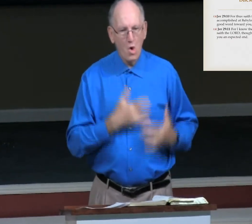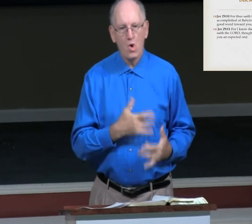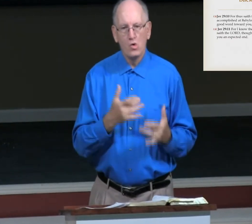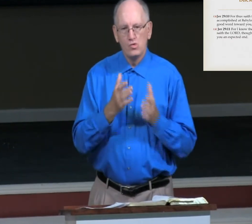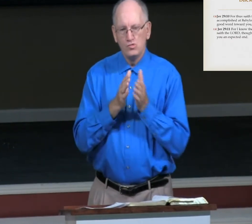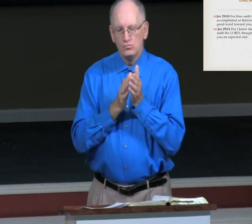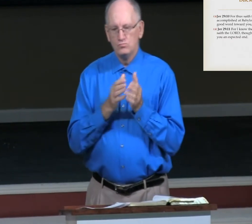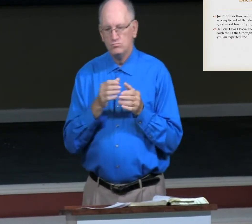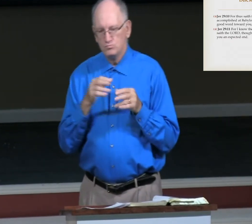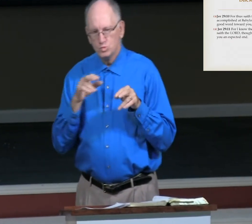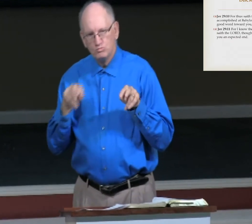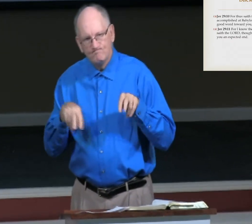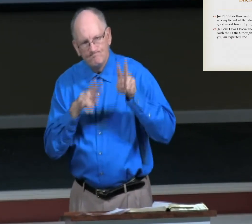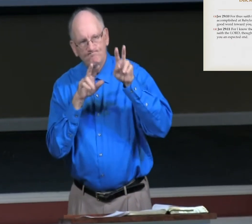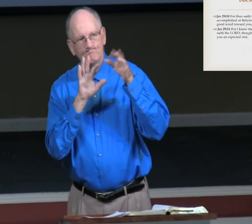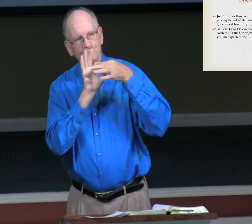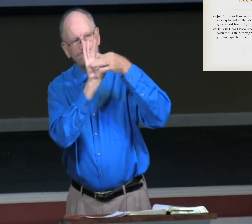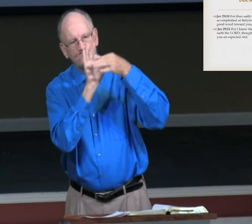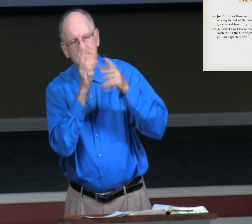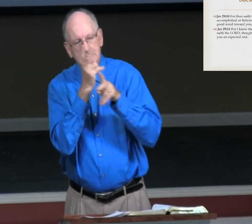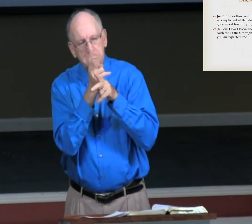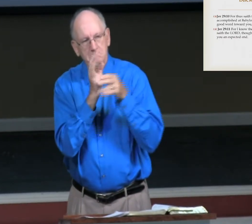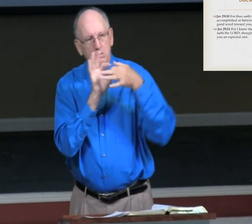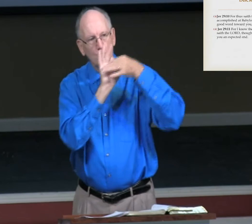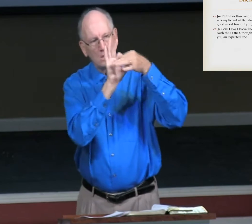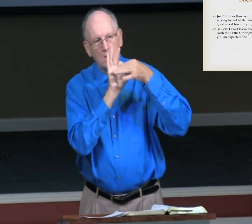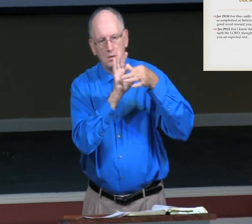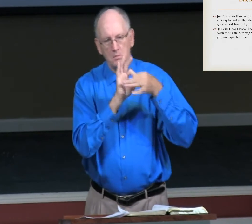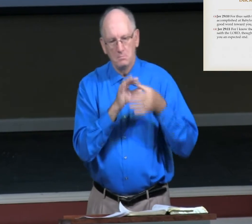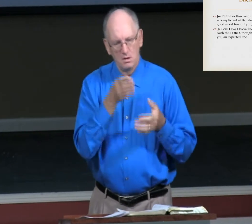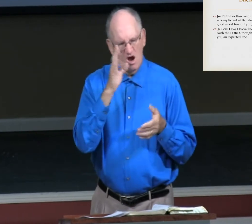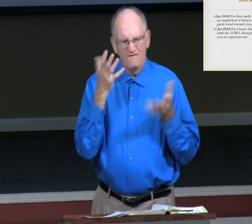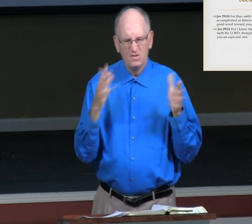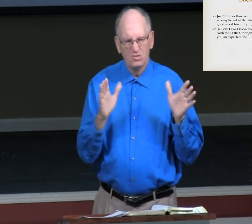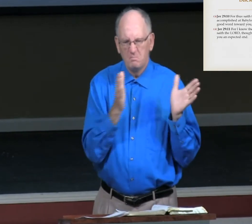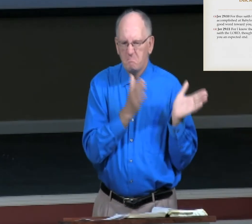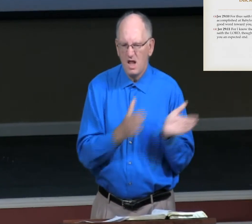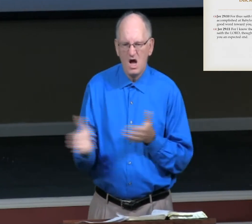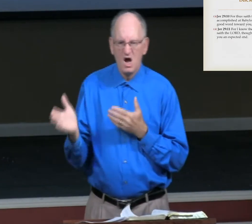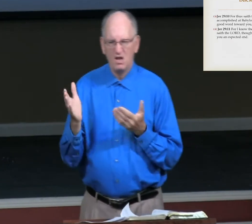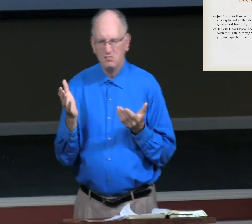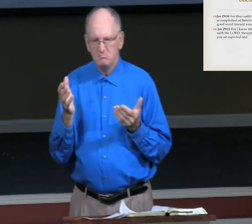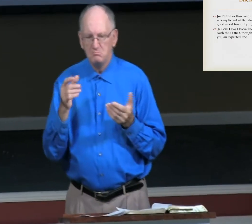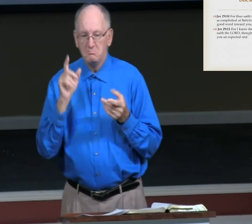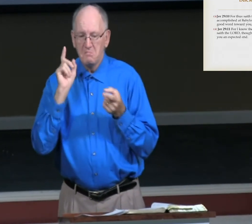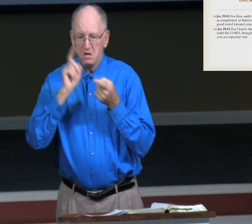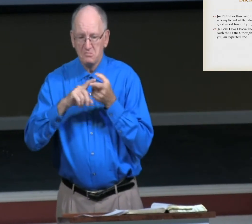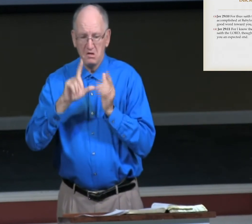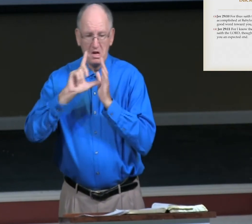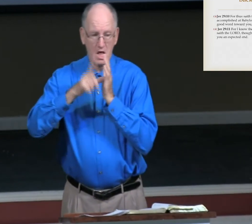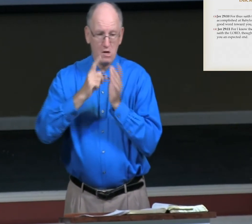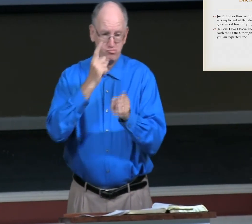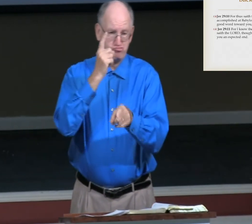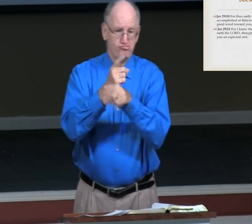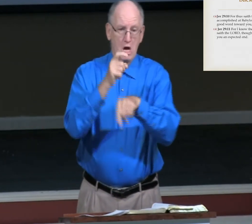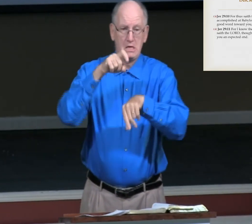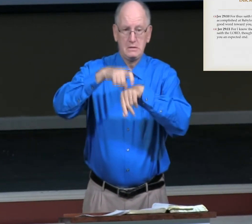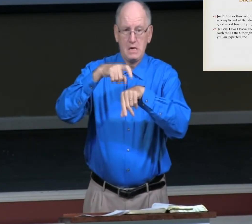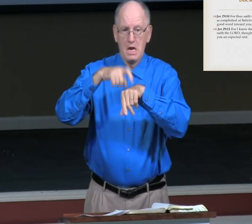God is preparing your hearts to look up to him and keep that relationship. God already has this planned. And